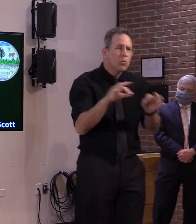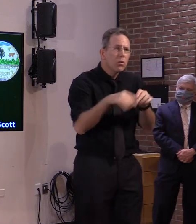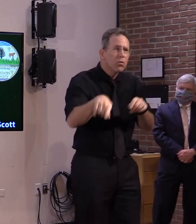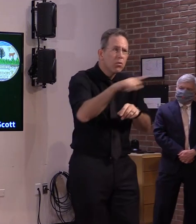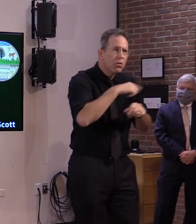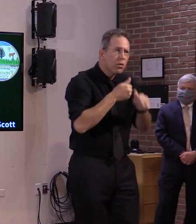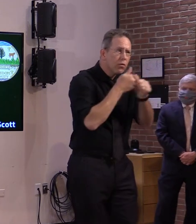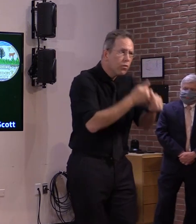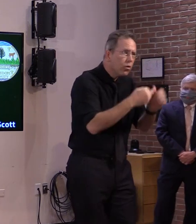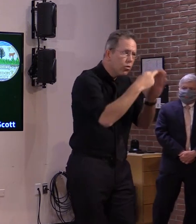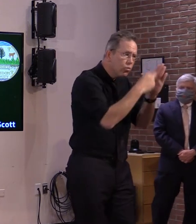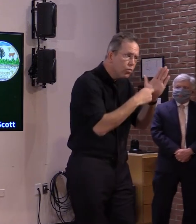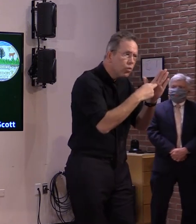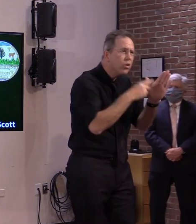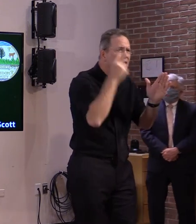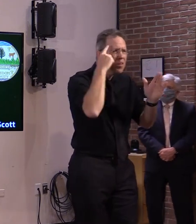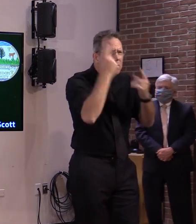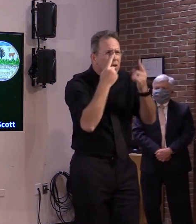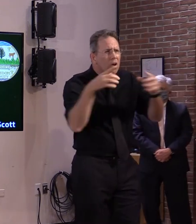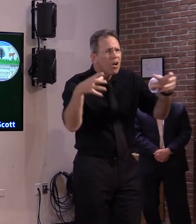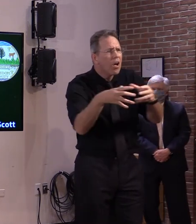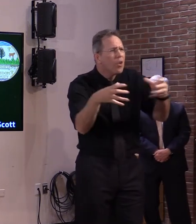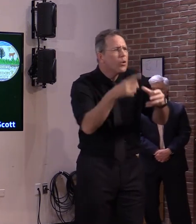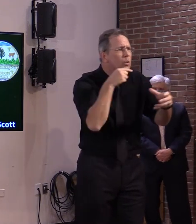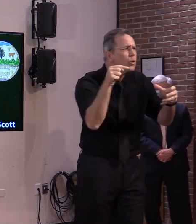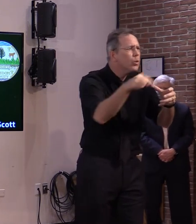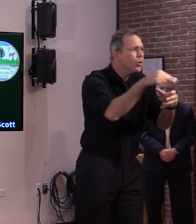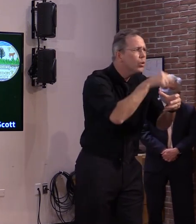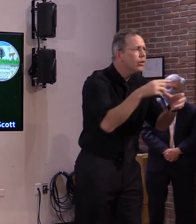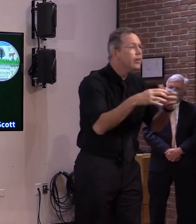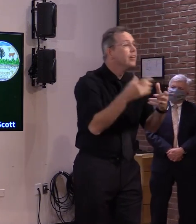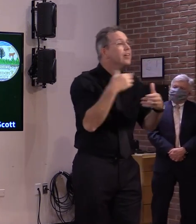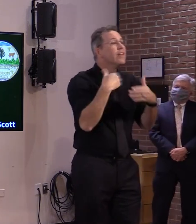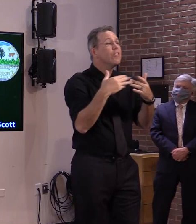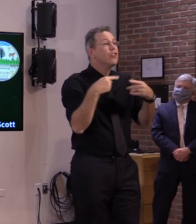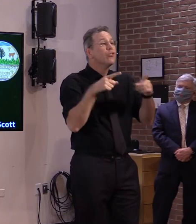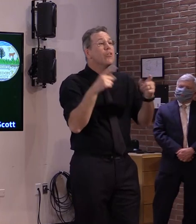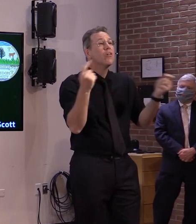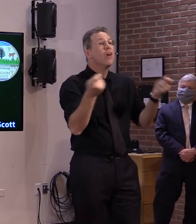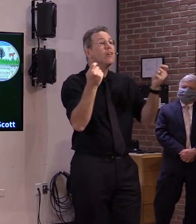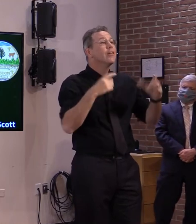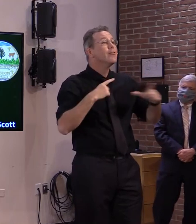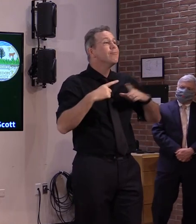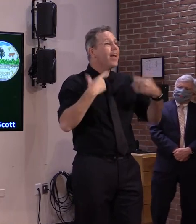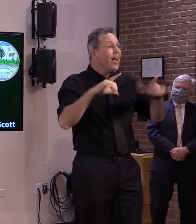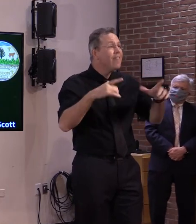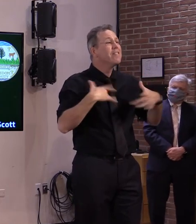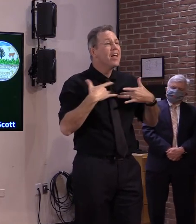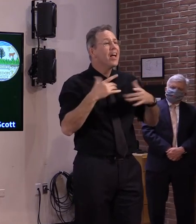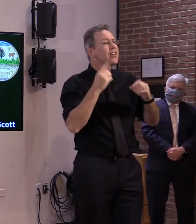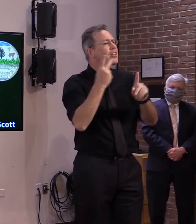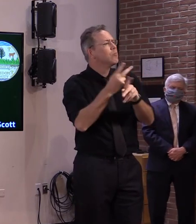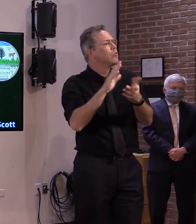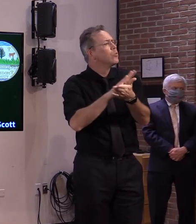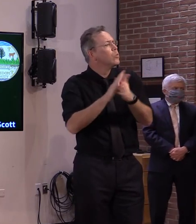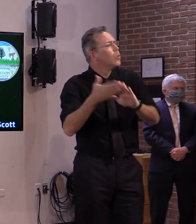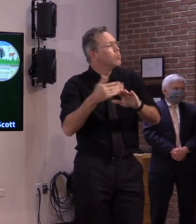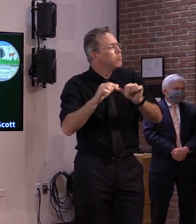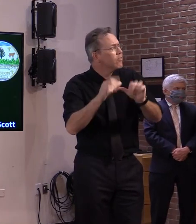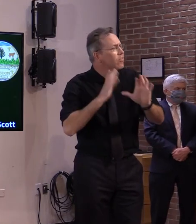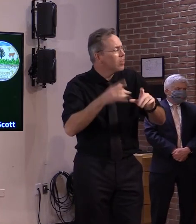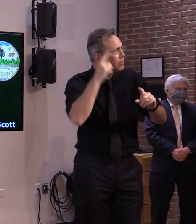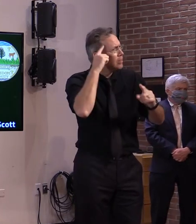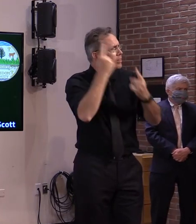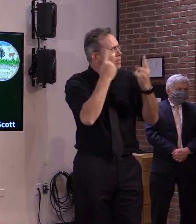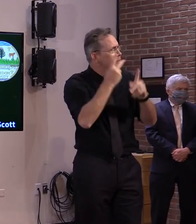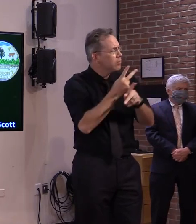holidays, we can keep schools and our economy open. And we will get through this pandemic faster and on better footing than